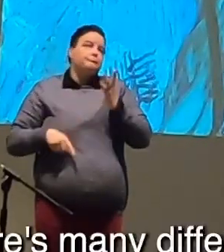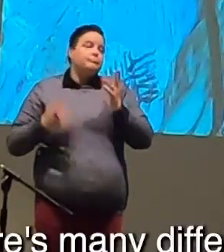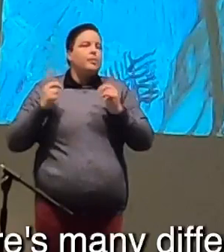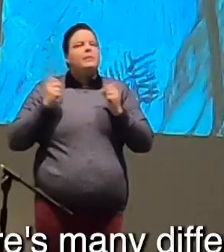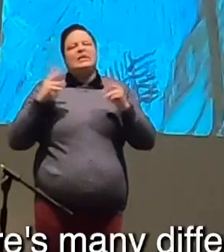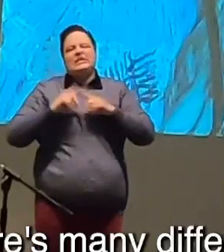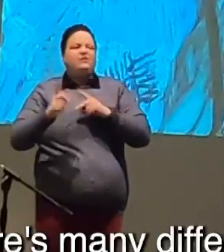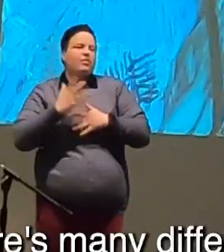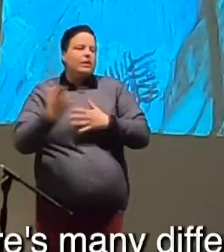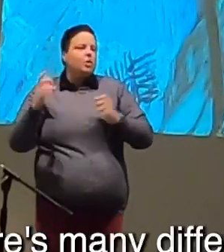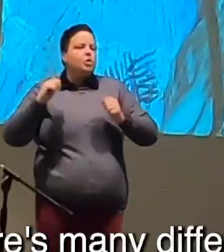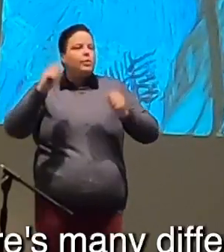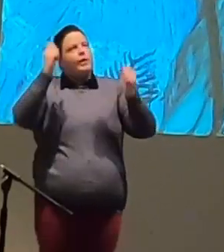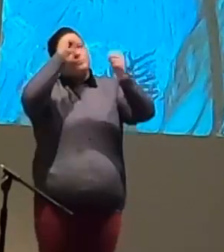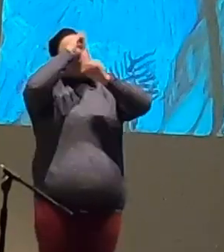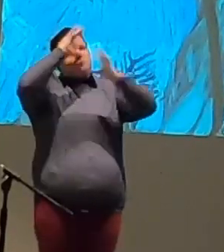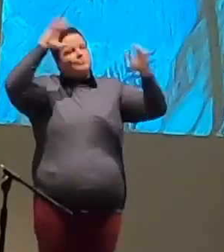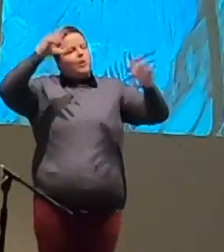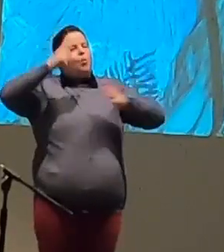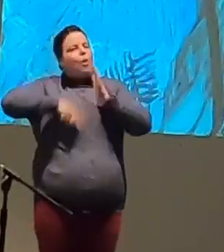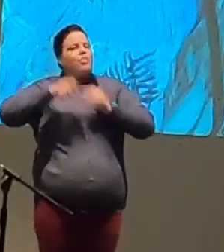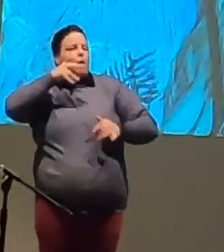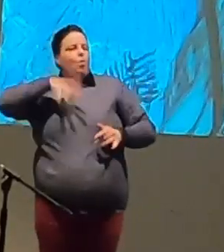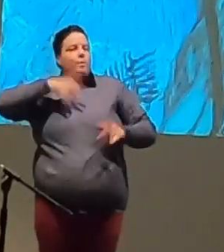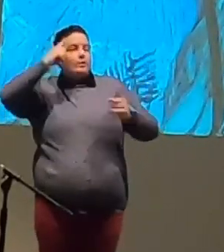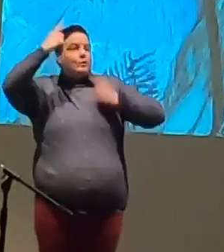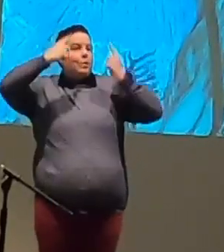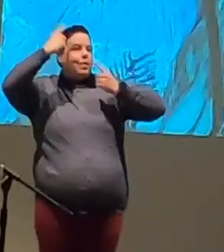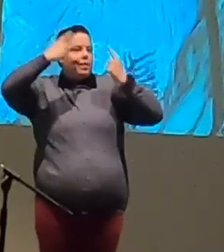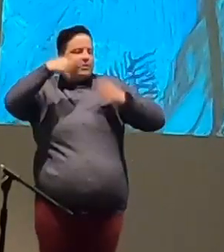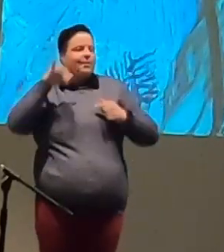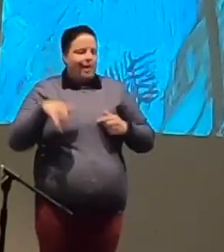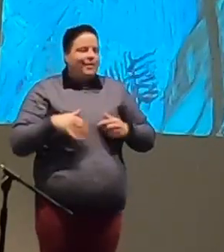many different things that you can sort of think about with this painting.